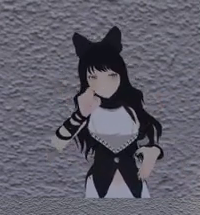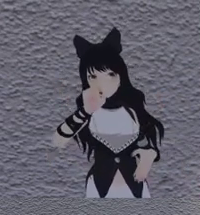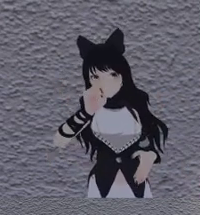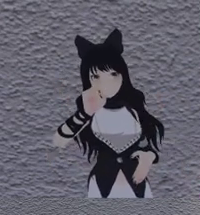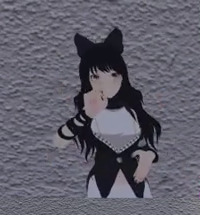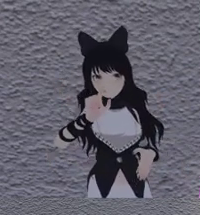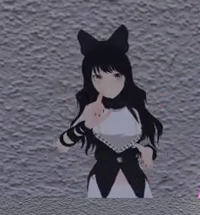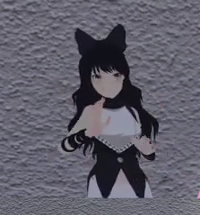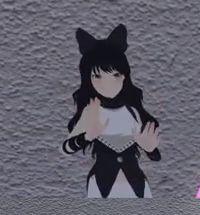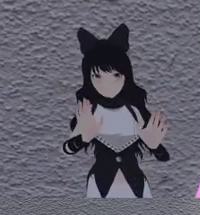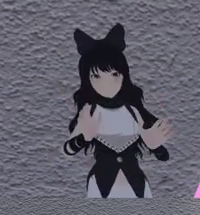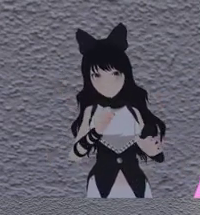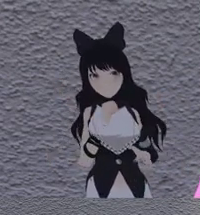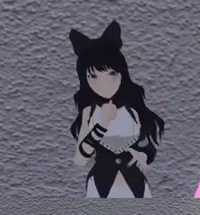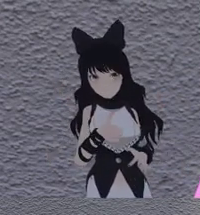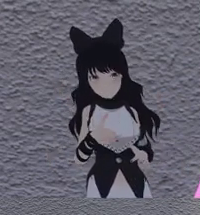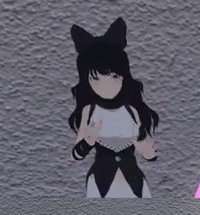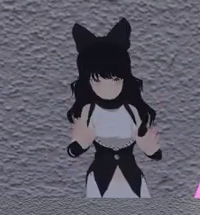Um,